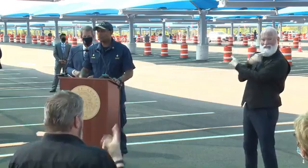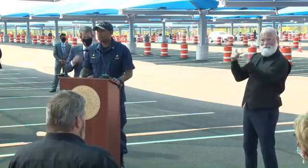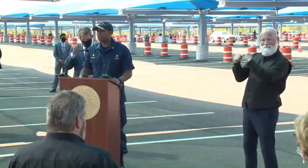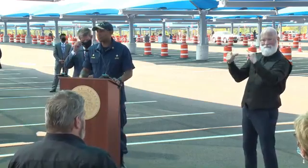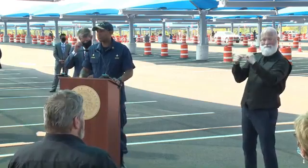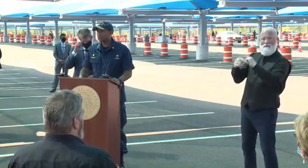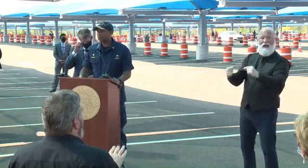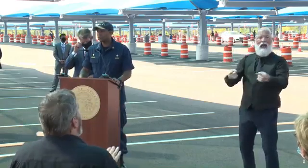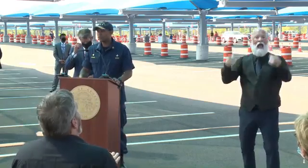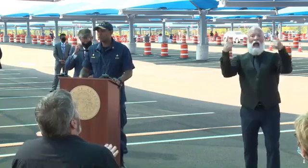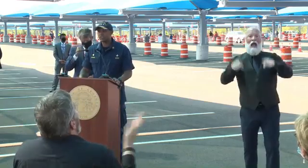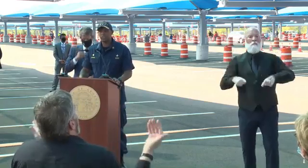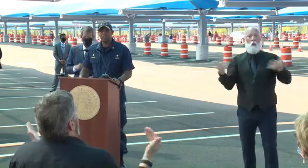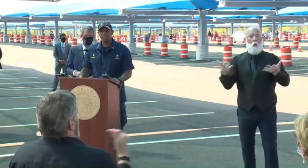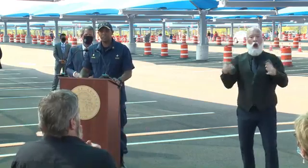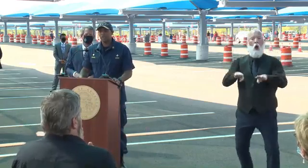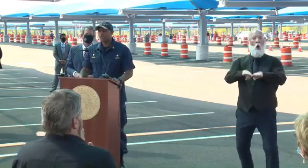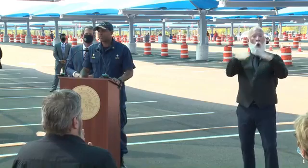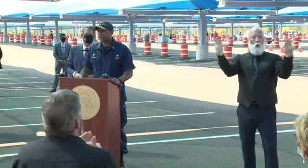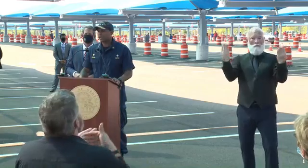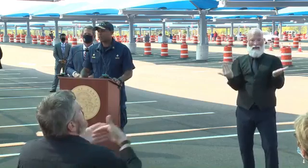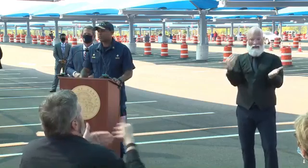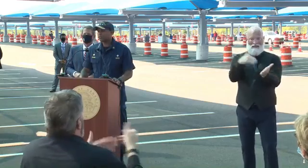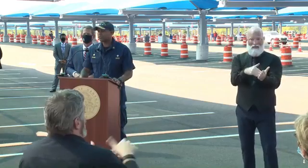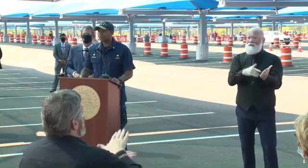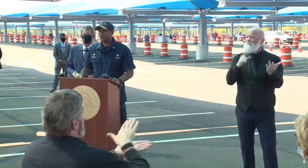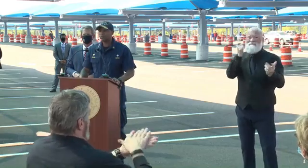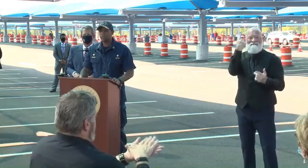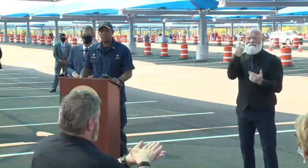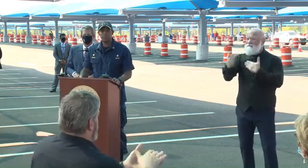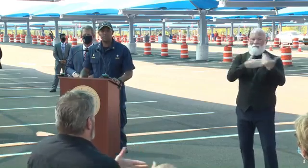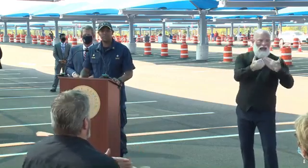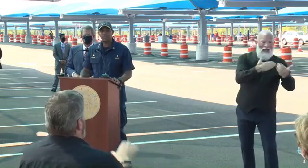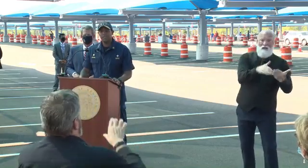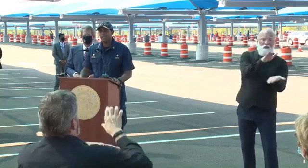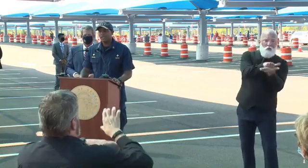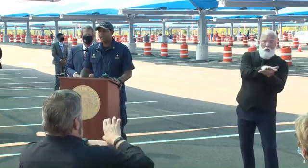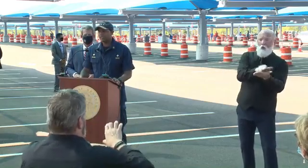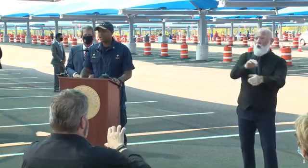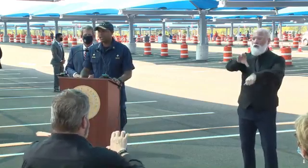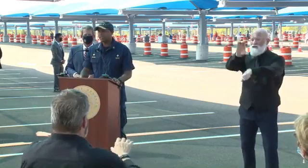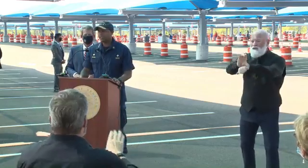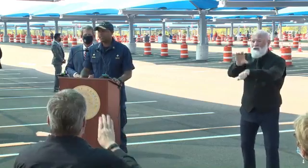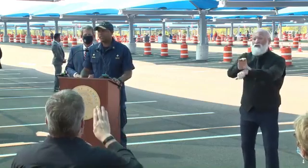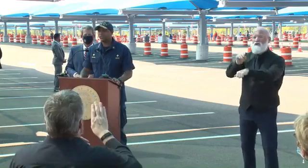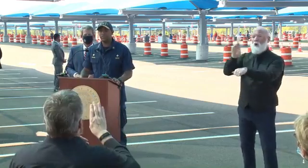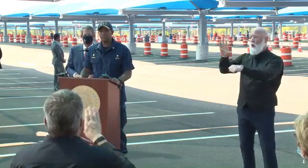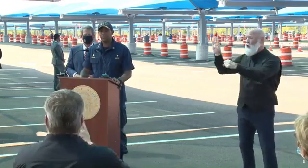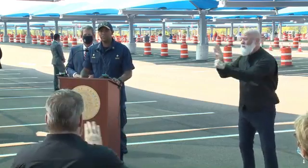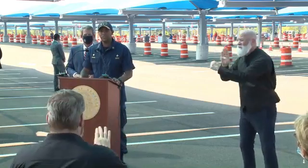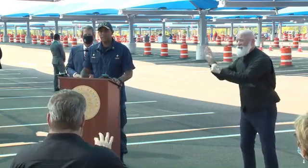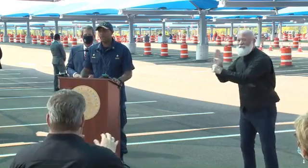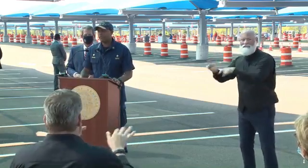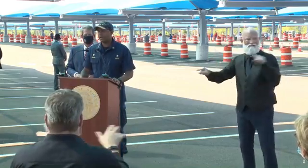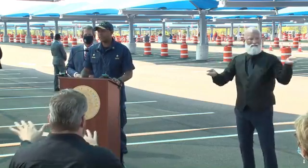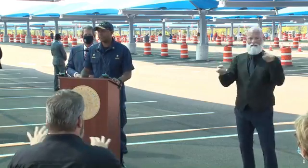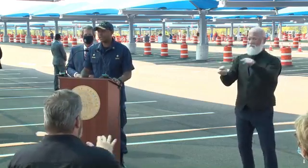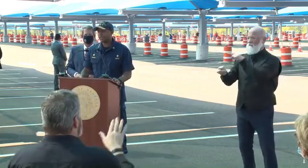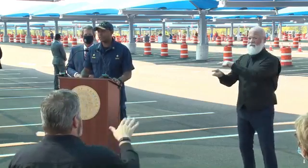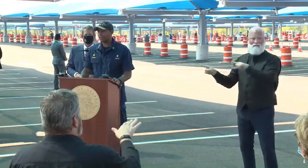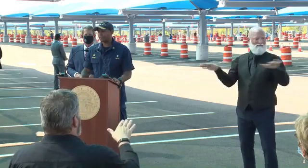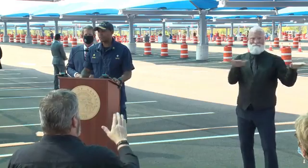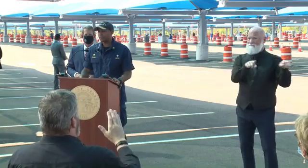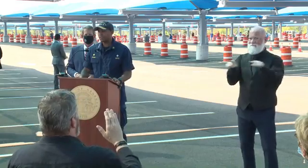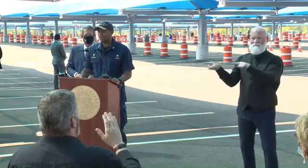whether it's schools or worship or jobs or sports, it's not if you have a